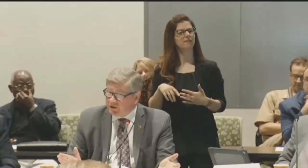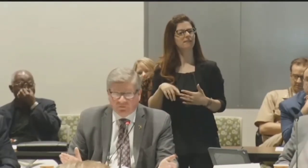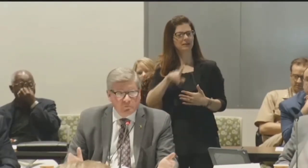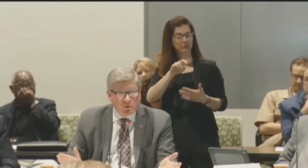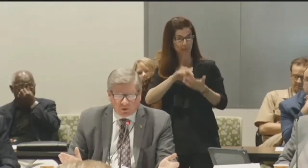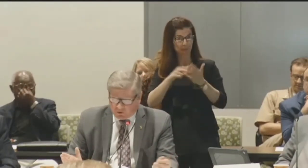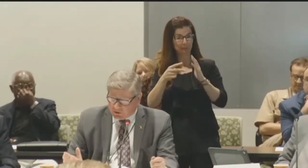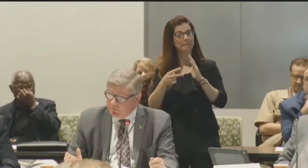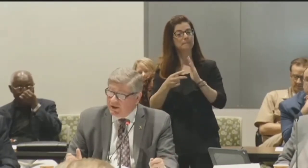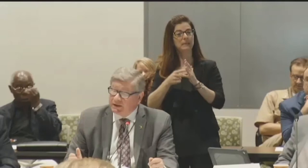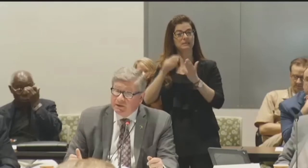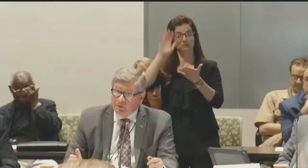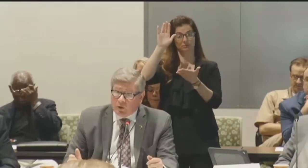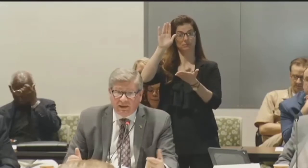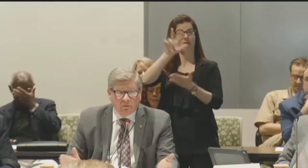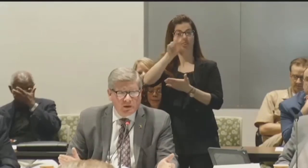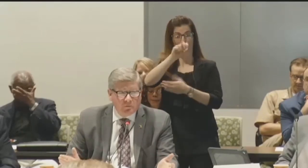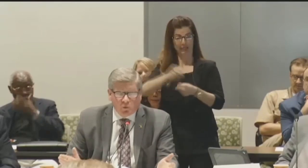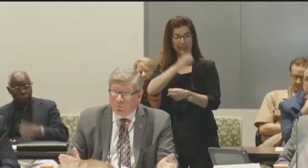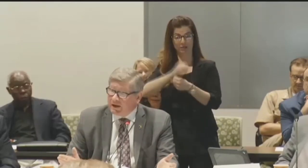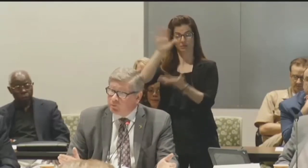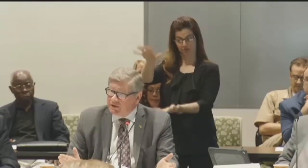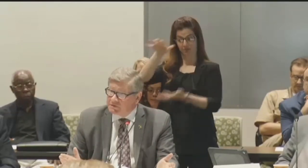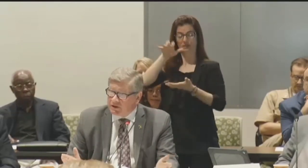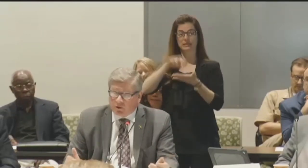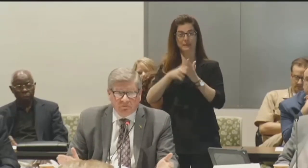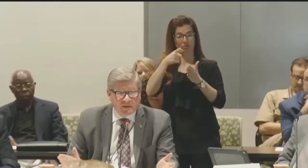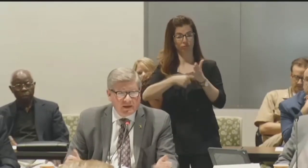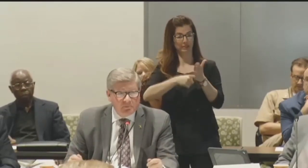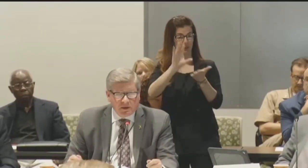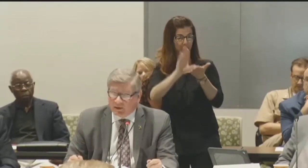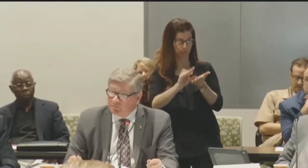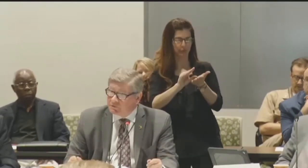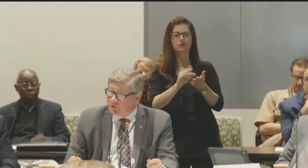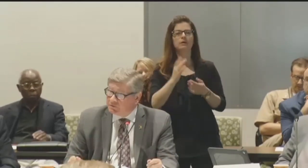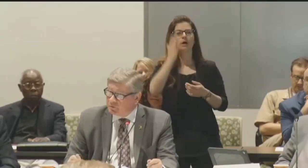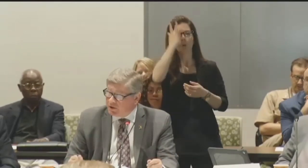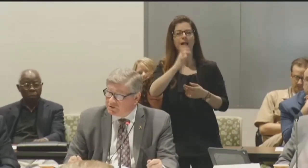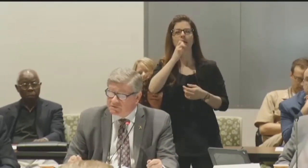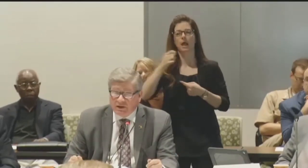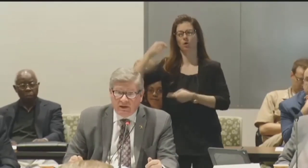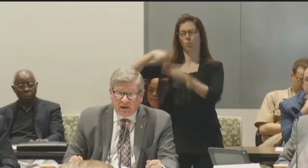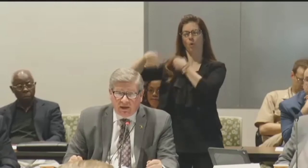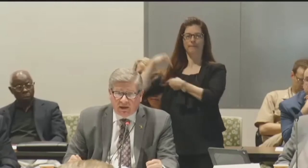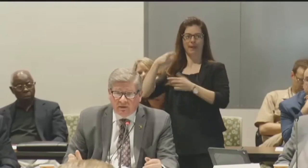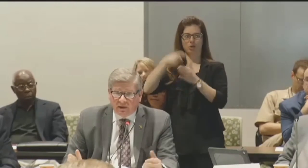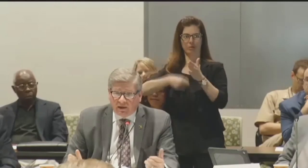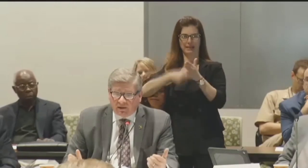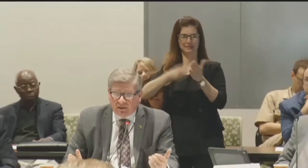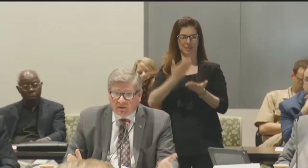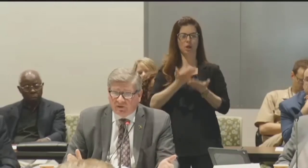savings for Flint from what we're currently paying, why can't we roll back rates and offer that up to the residents?